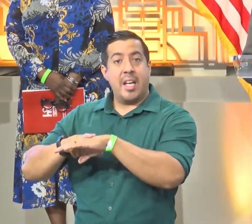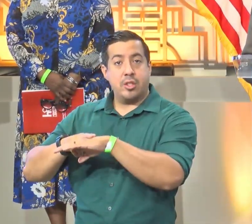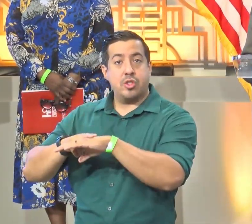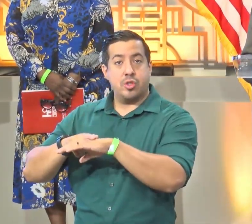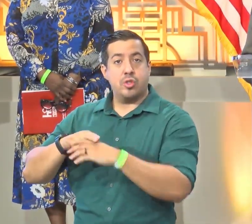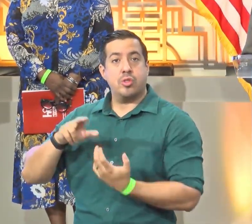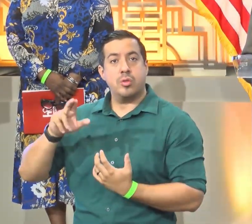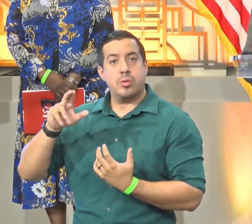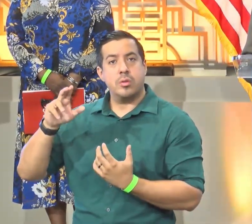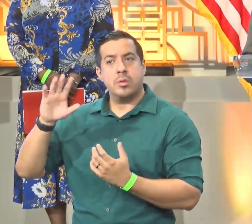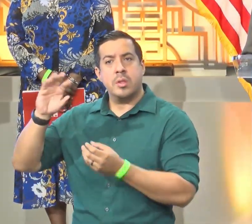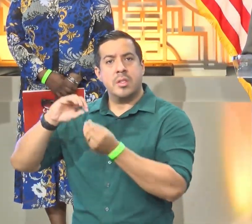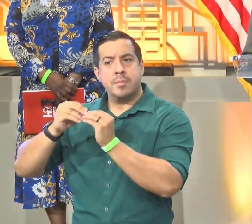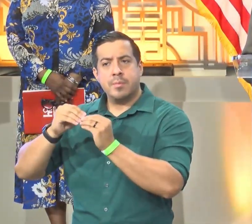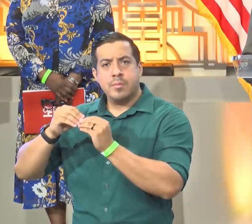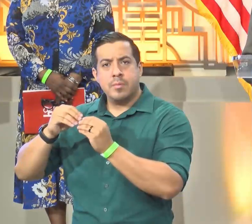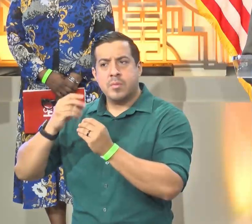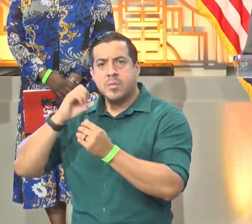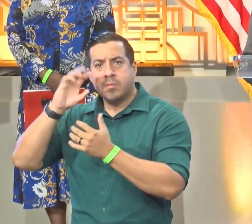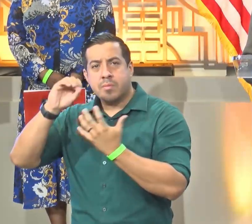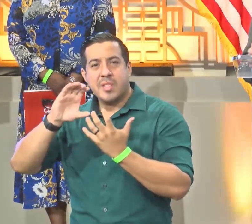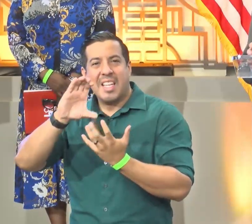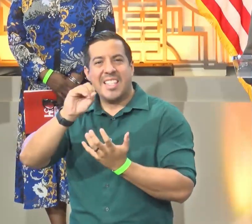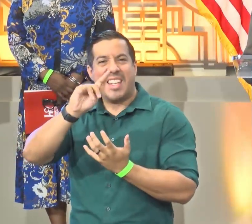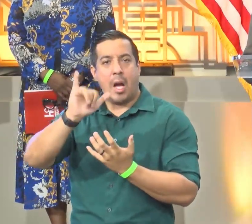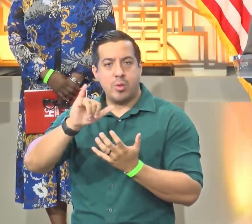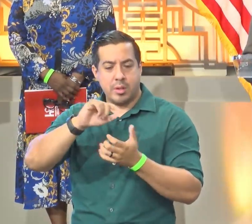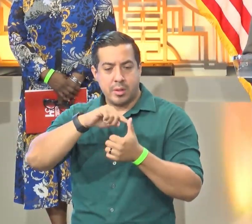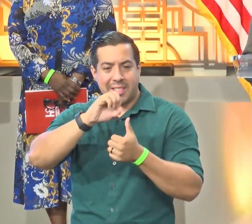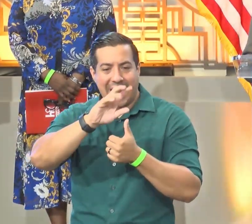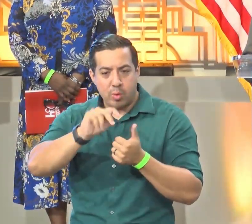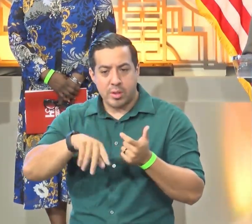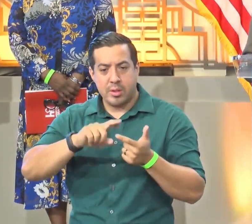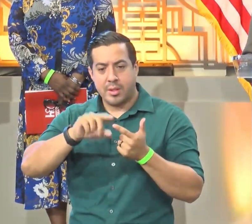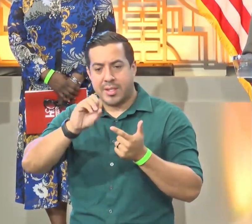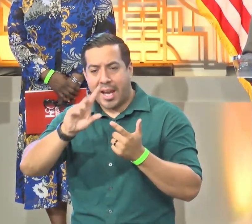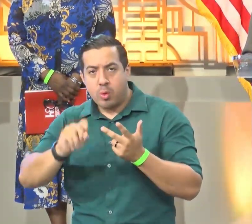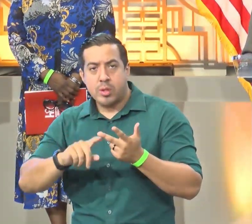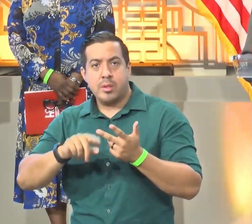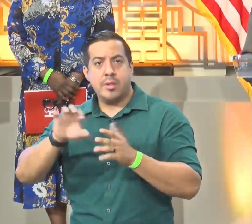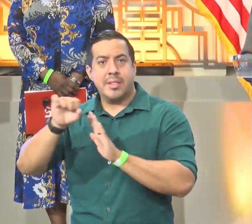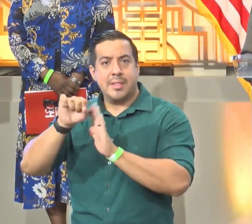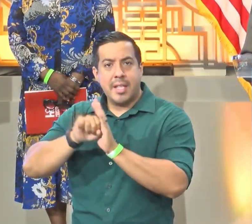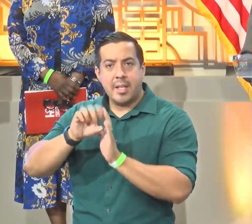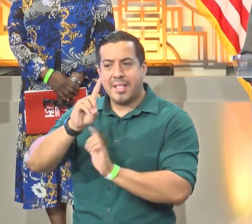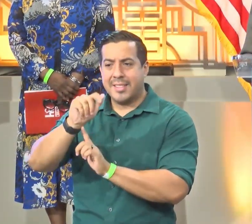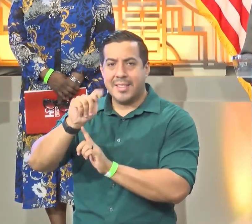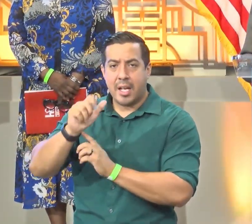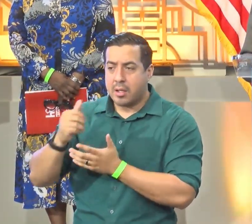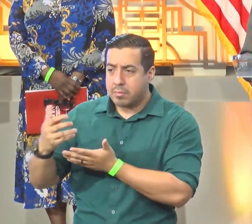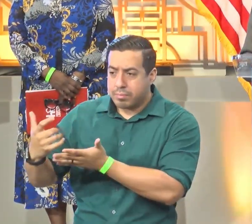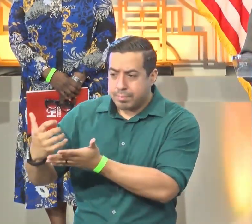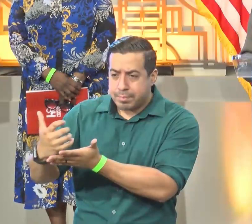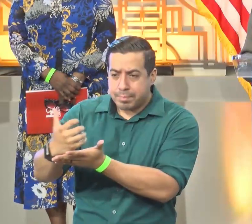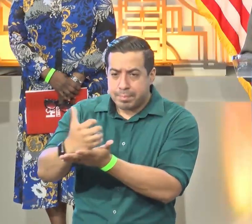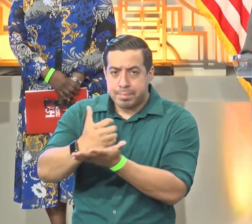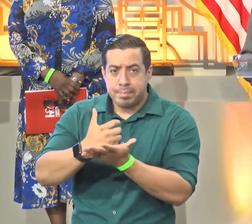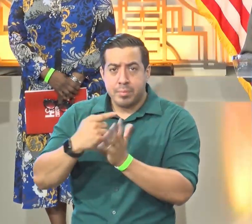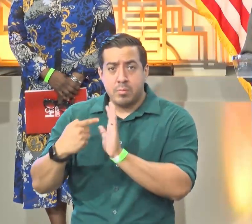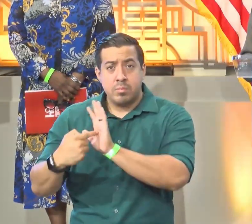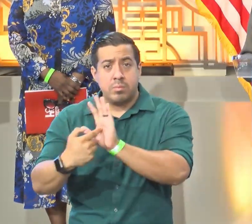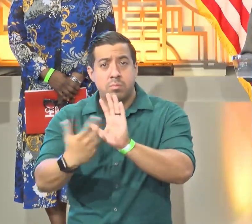Statistics released county by county, state by state, county by county data from a study that indicated